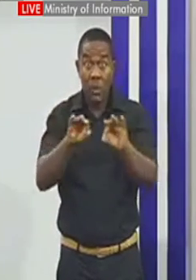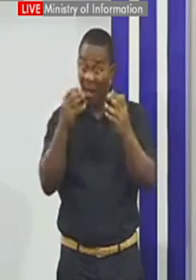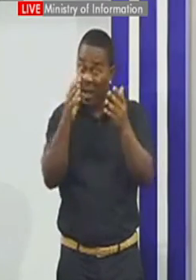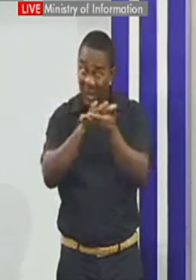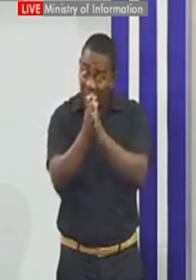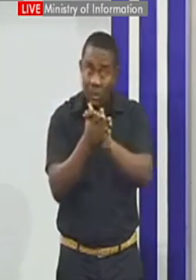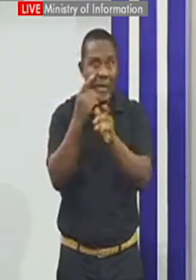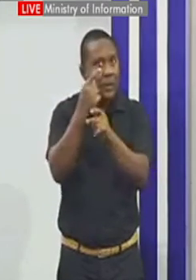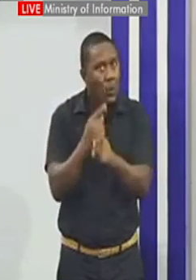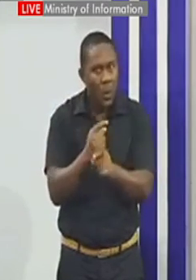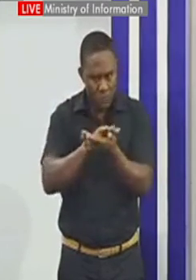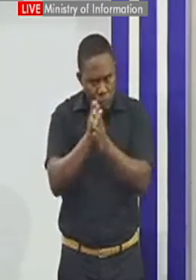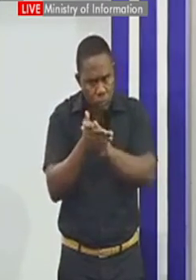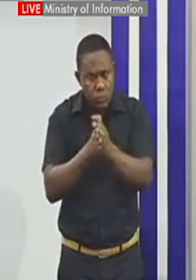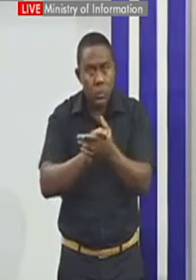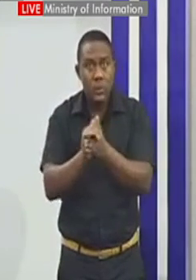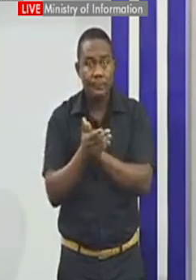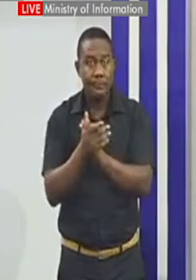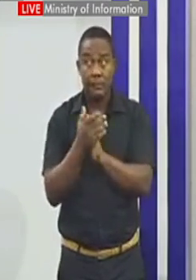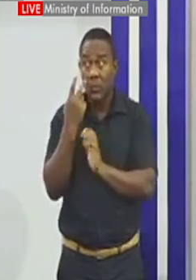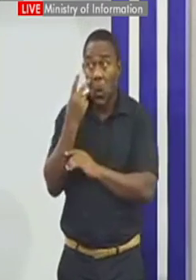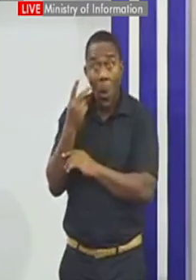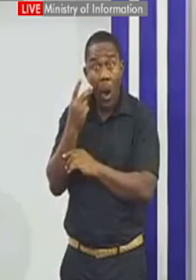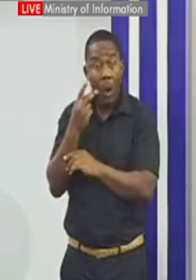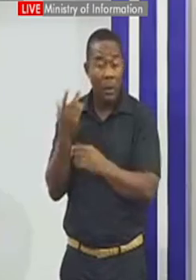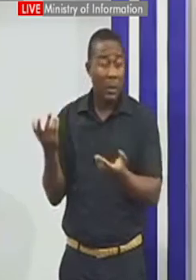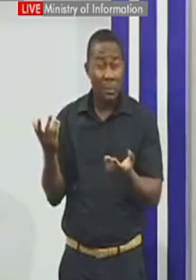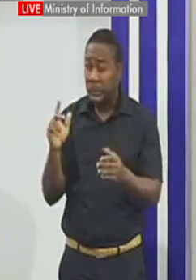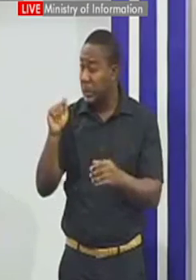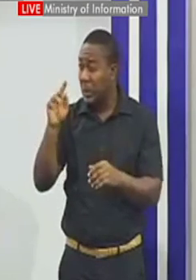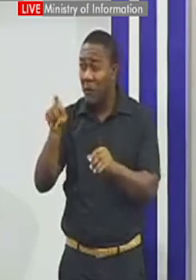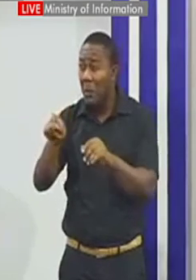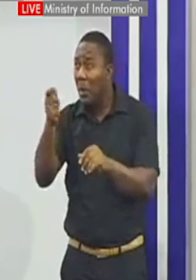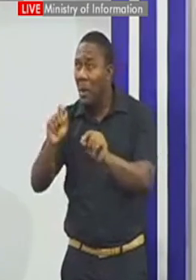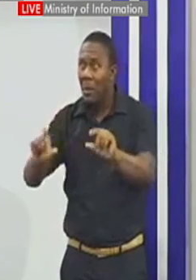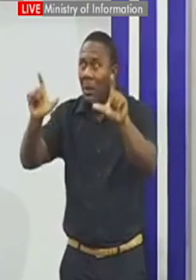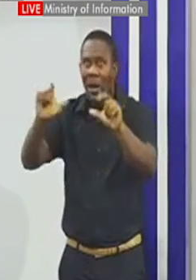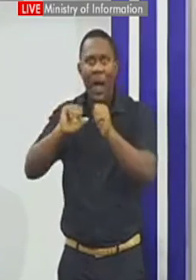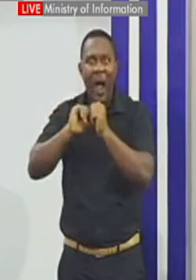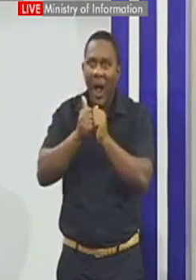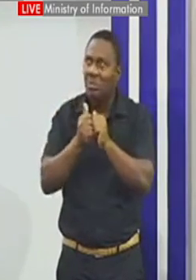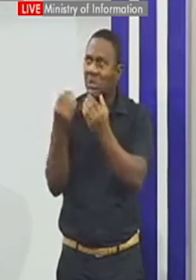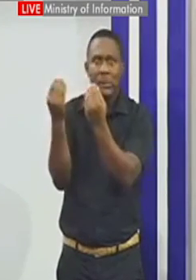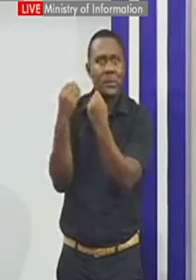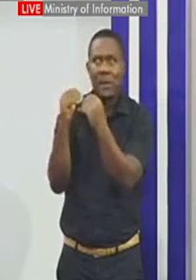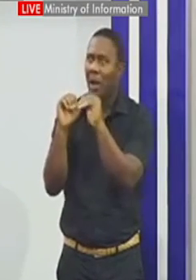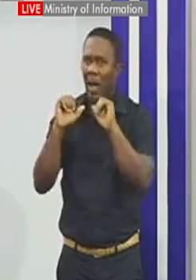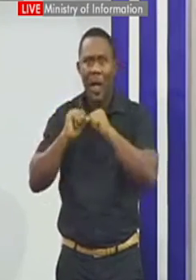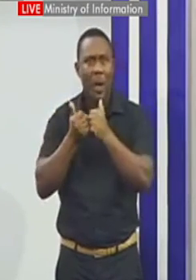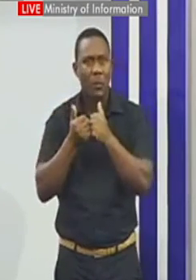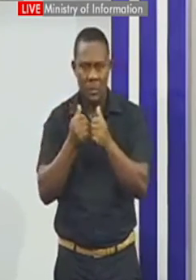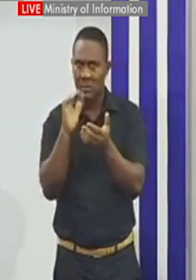hands frequently. If you're on television, they are not teaching us how to wash our hands very efficiently. Why would they say